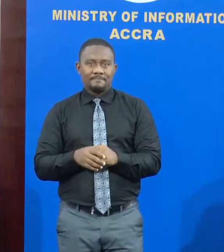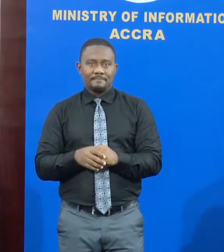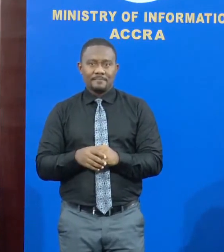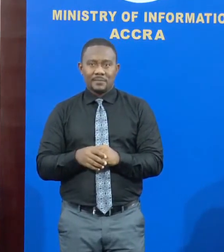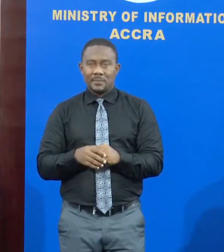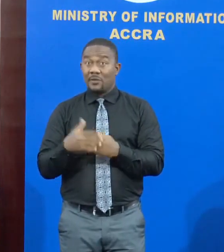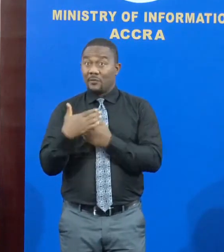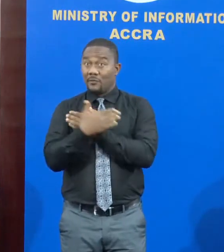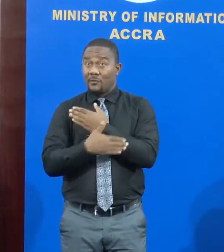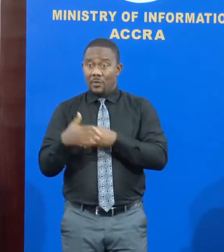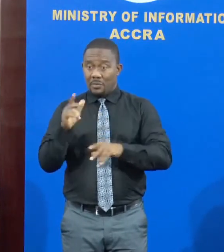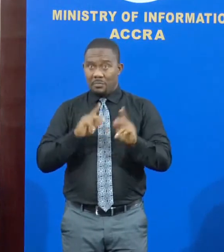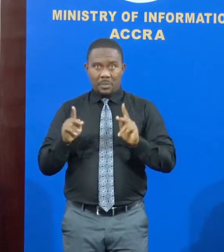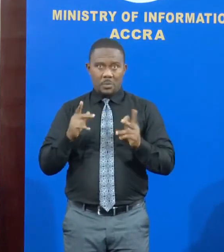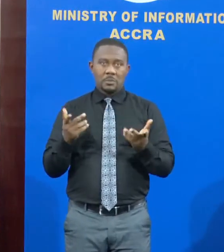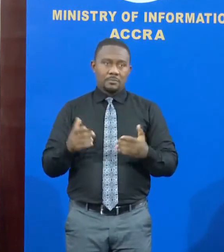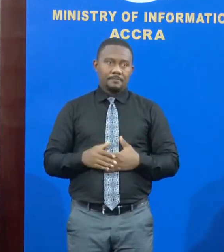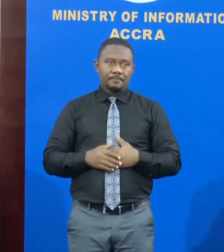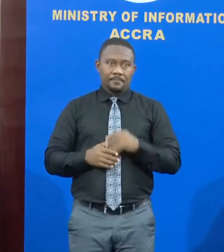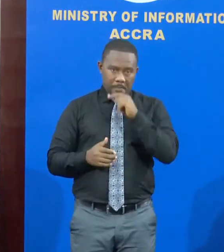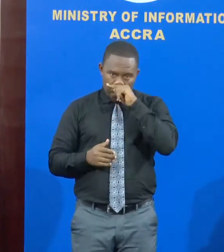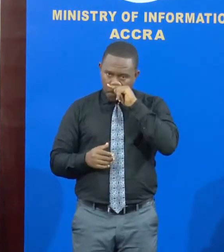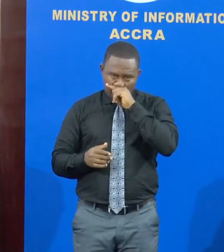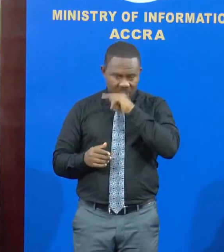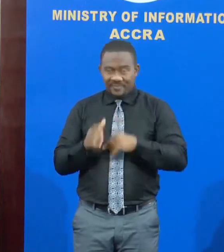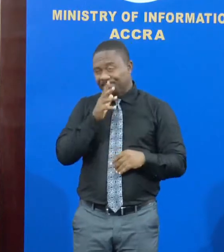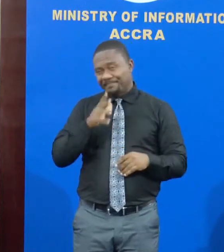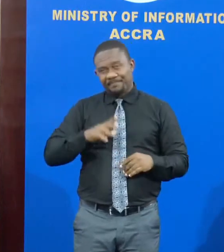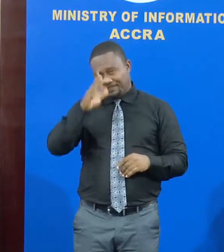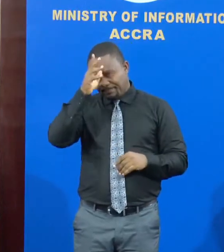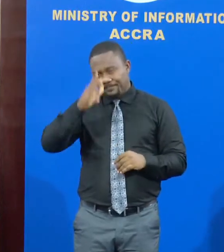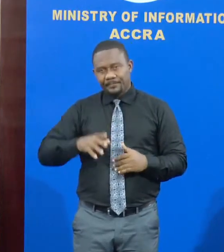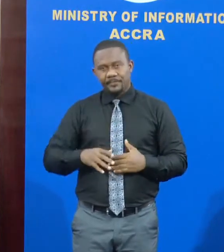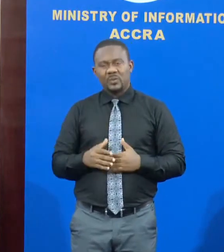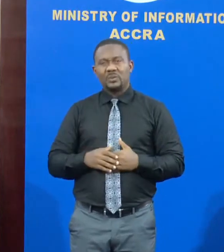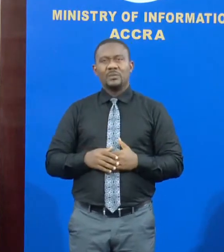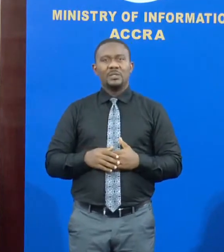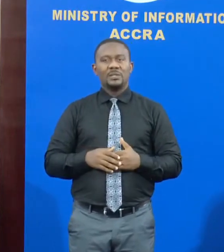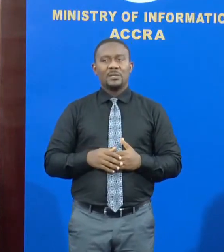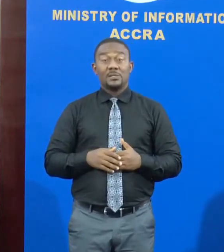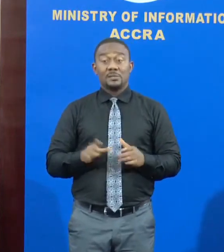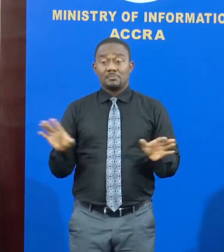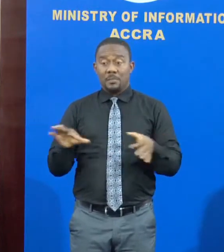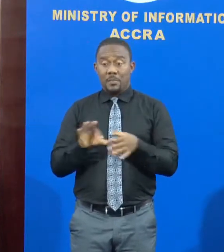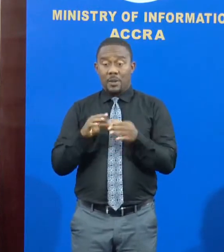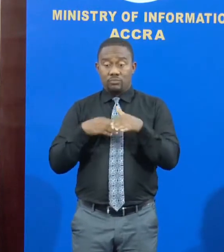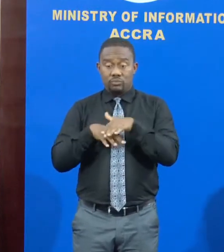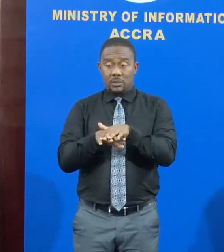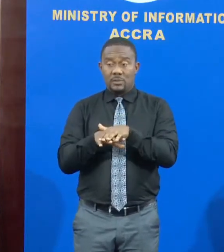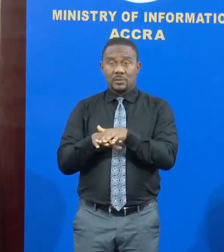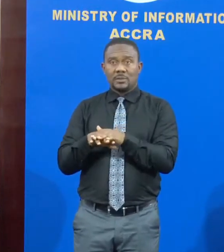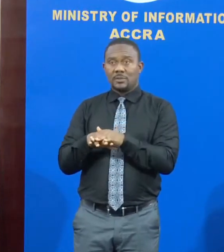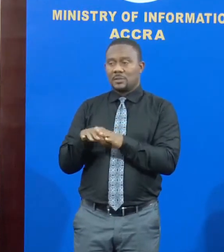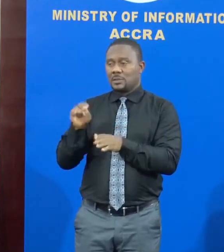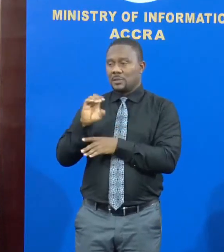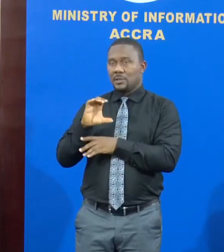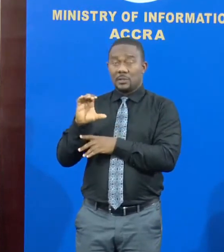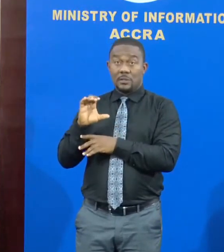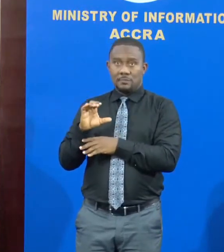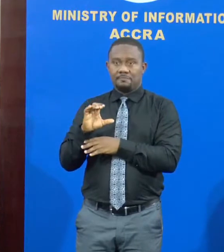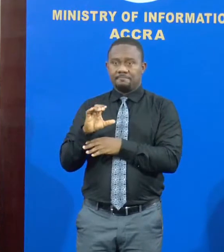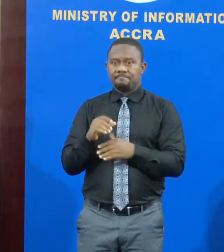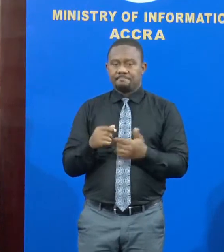non-Ghanaians or foreigners. Ladies and gentlemen, the integration status with the Electoral Commission consists of the